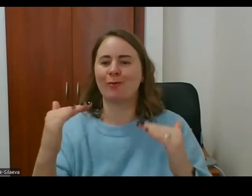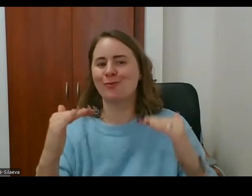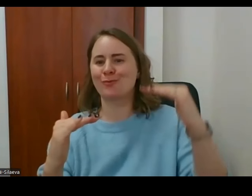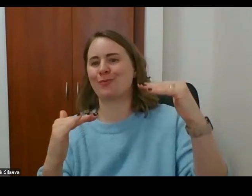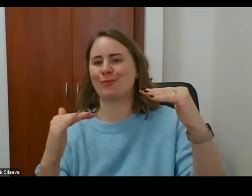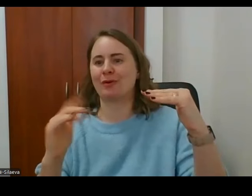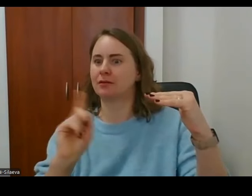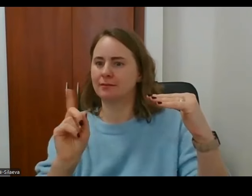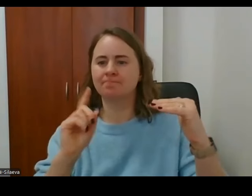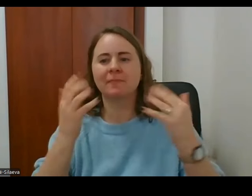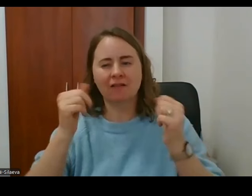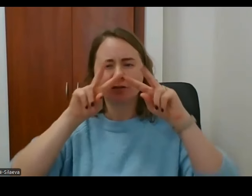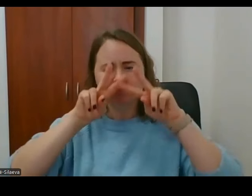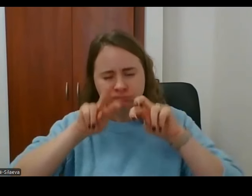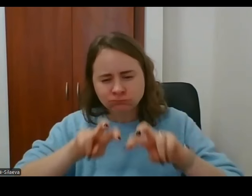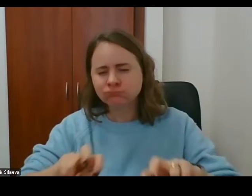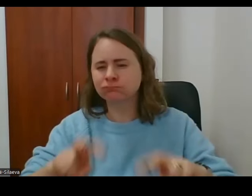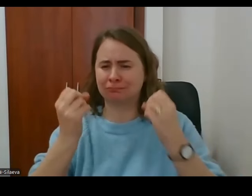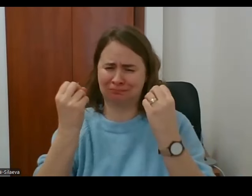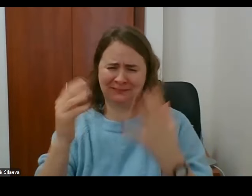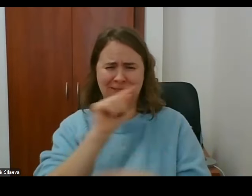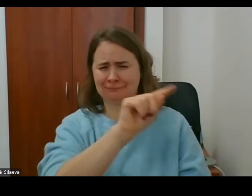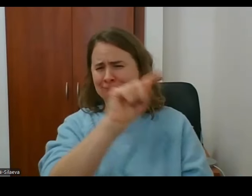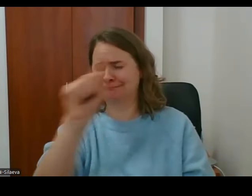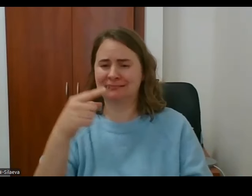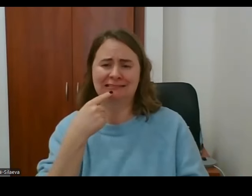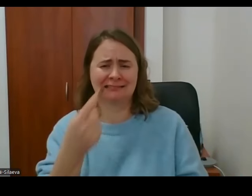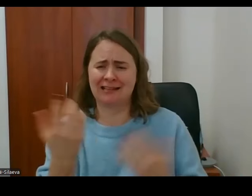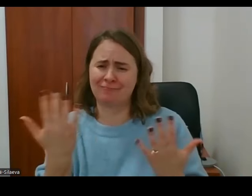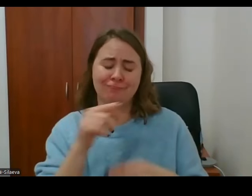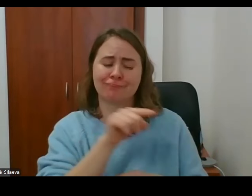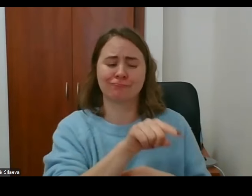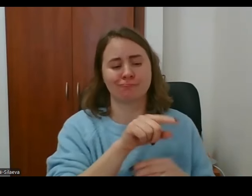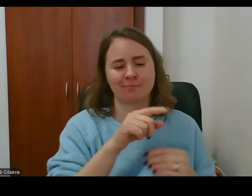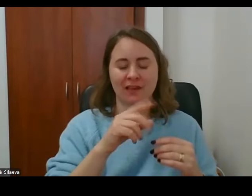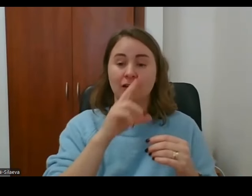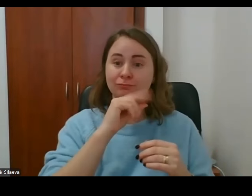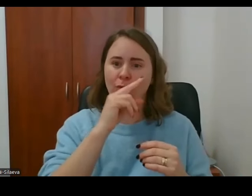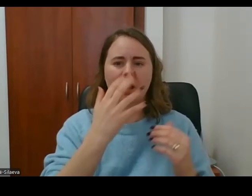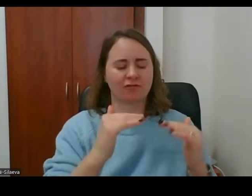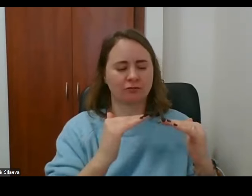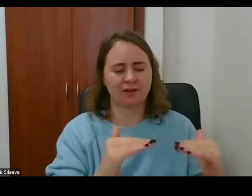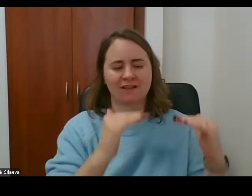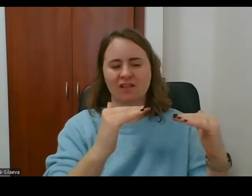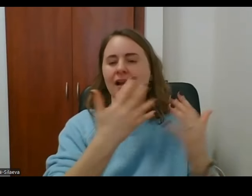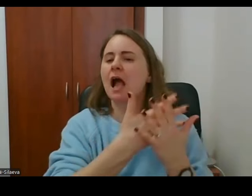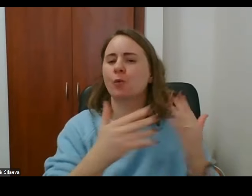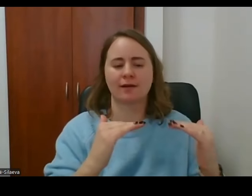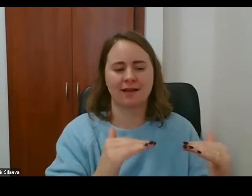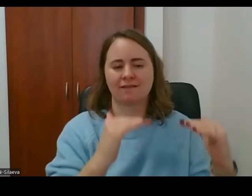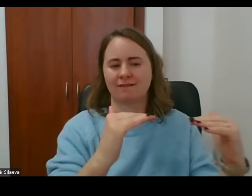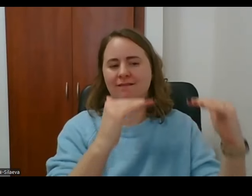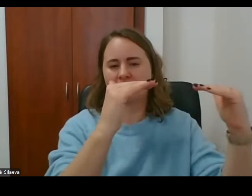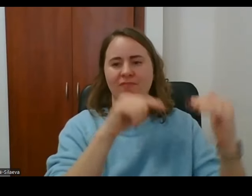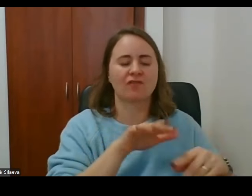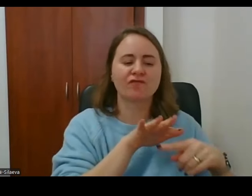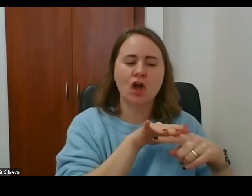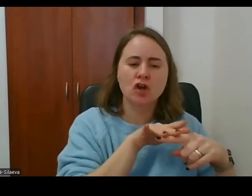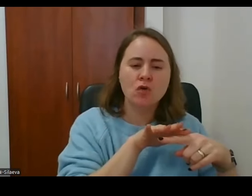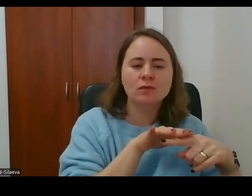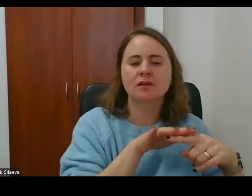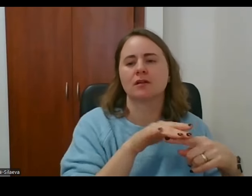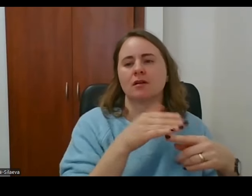because we also always emphasize the meaning of spoken language, not sign language.